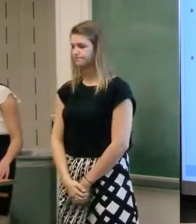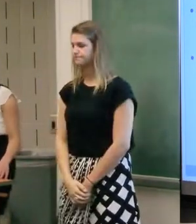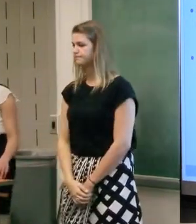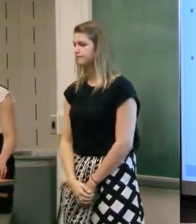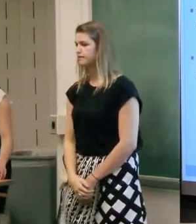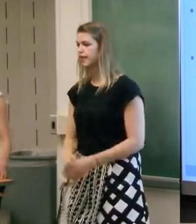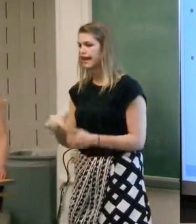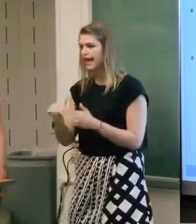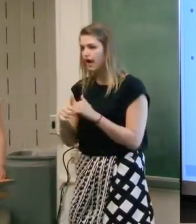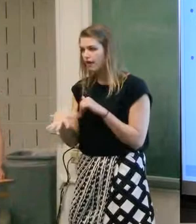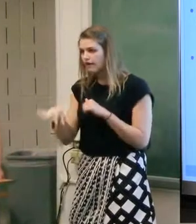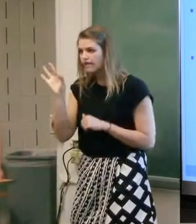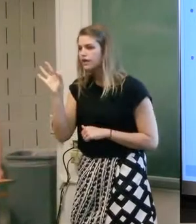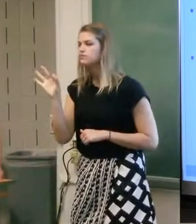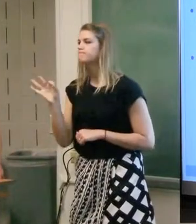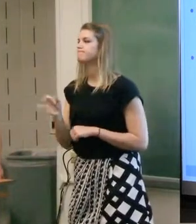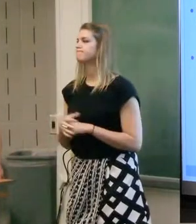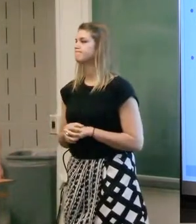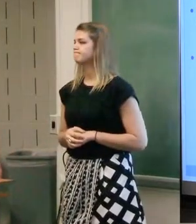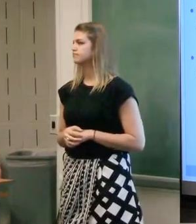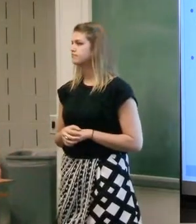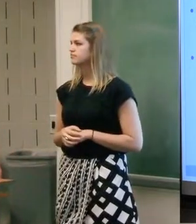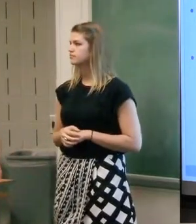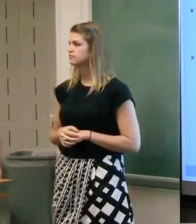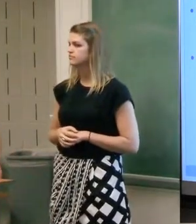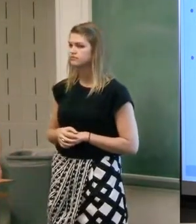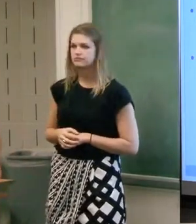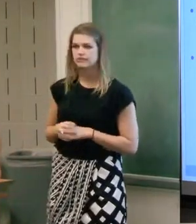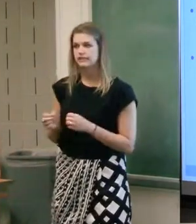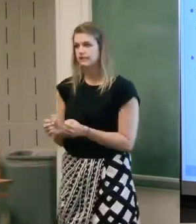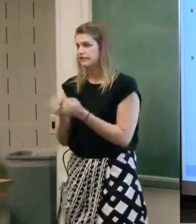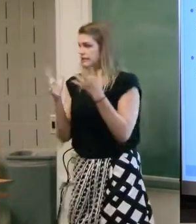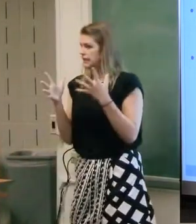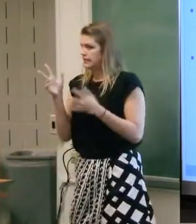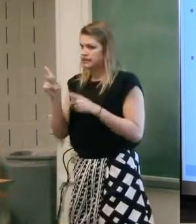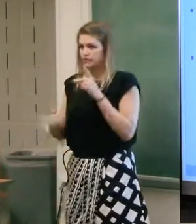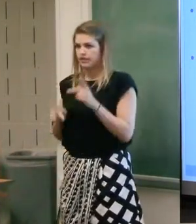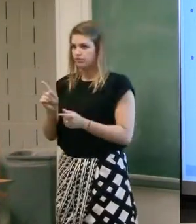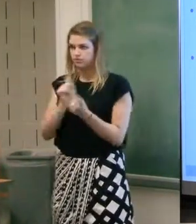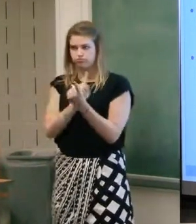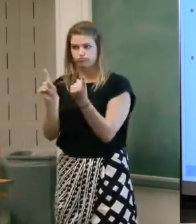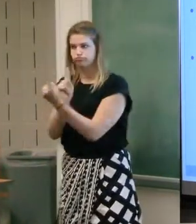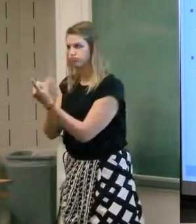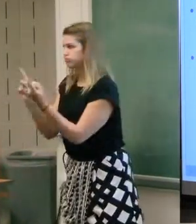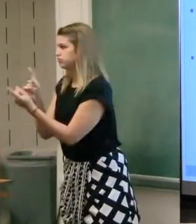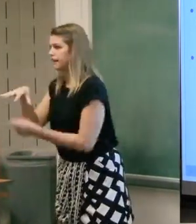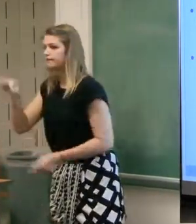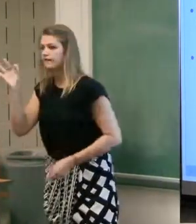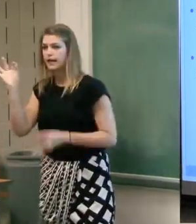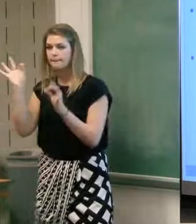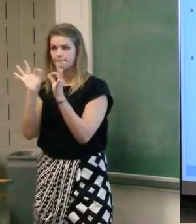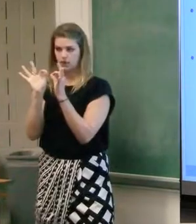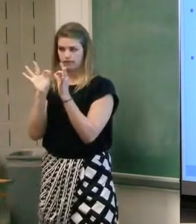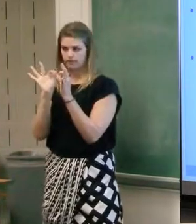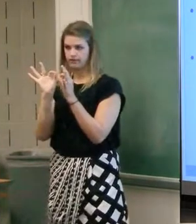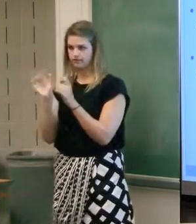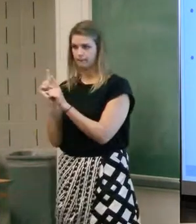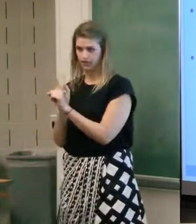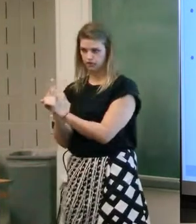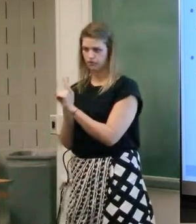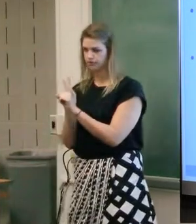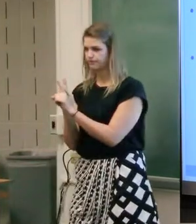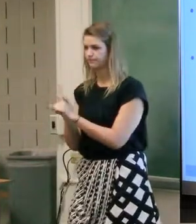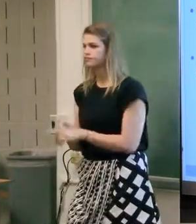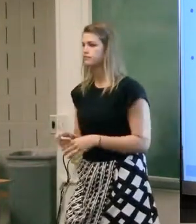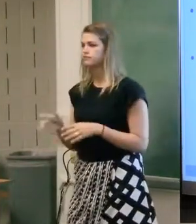So how I found my mentor. I had to go through a lot of people to find the right one and